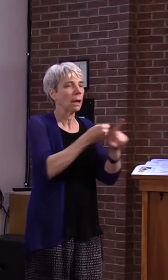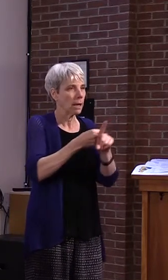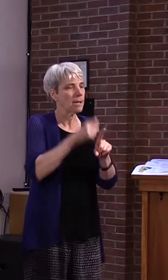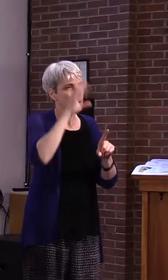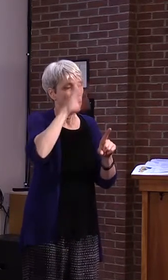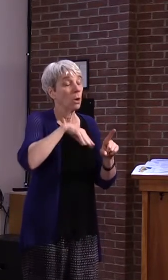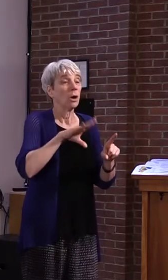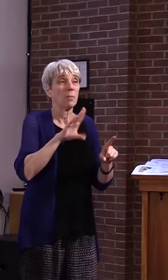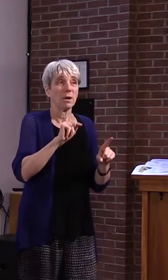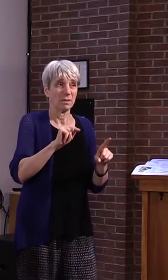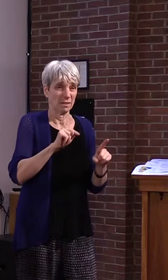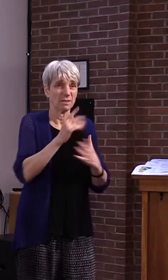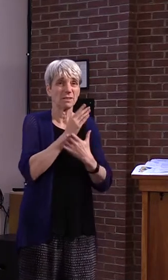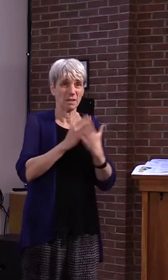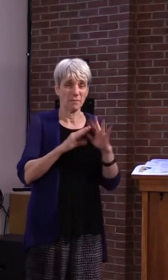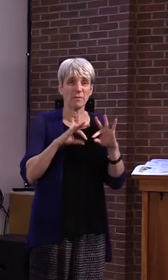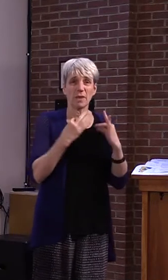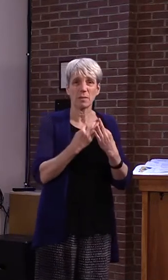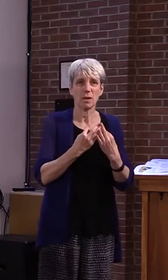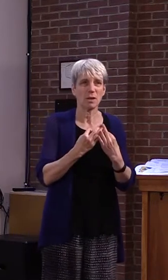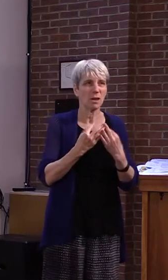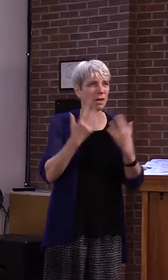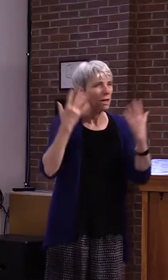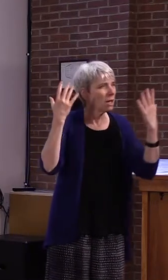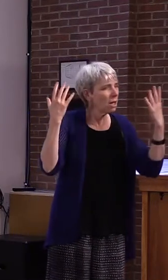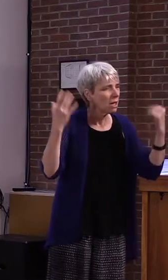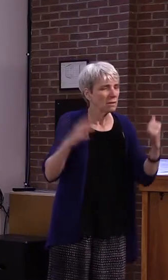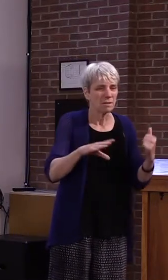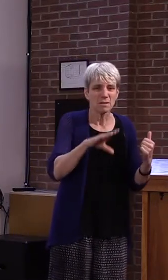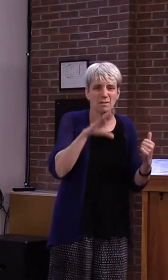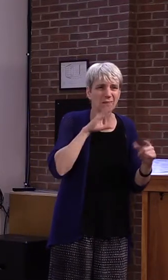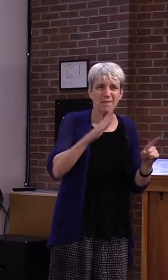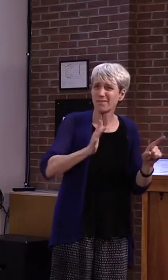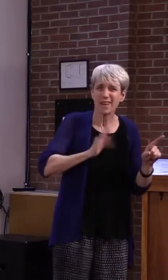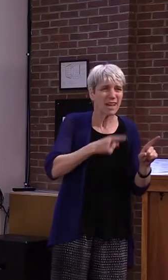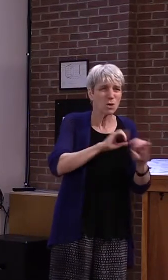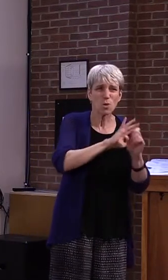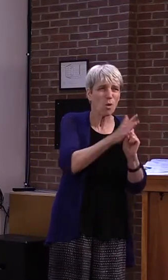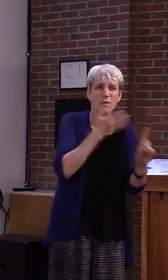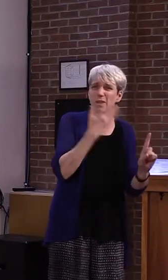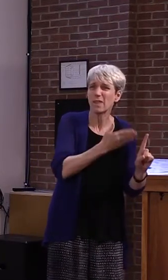but I think some families aren't particularly